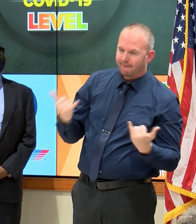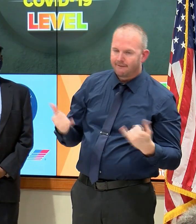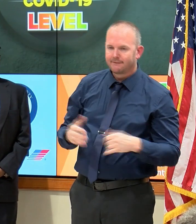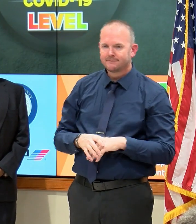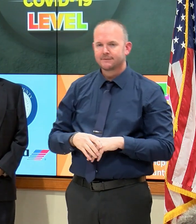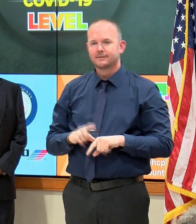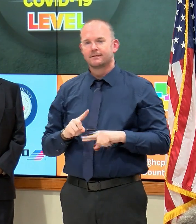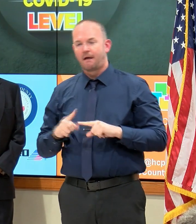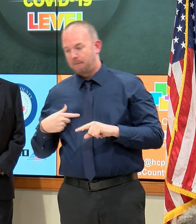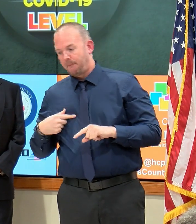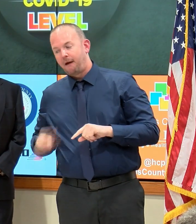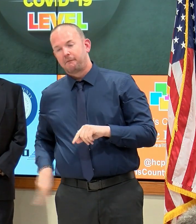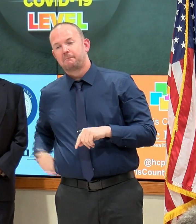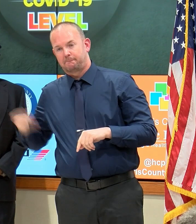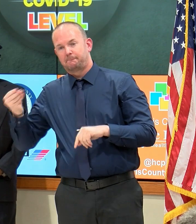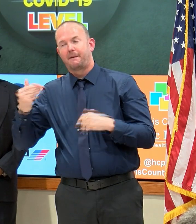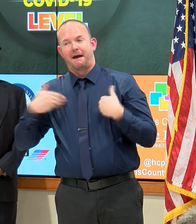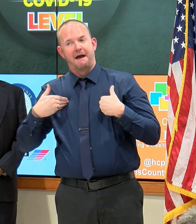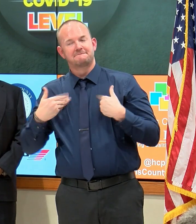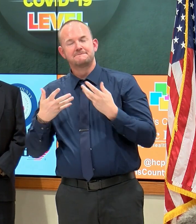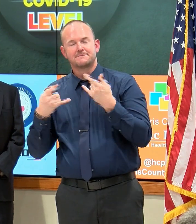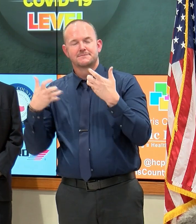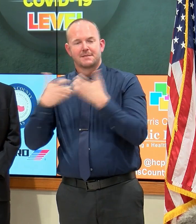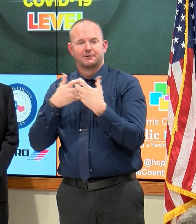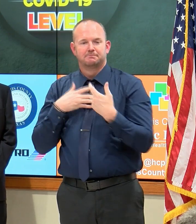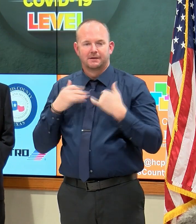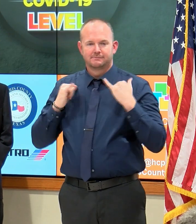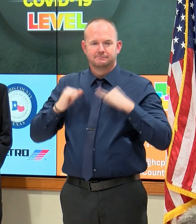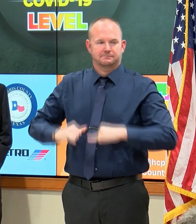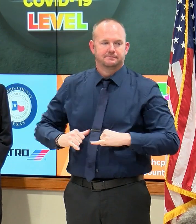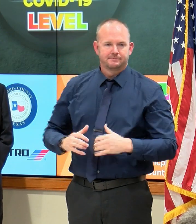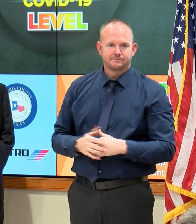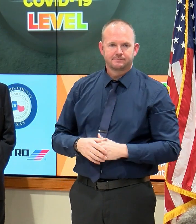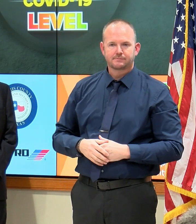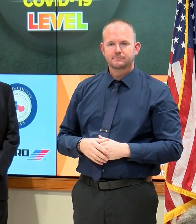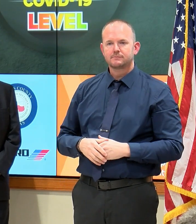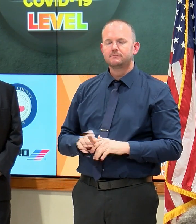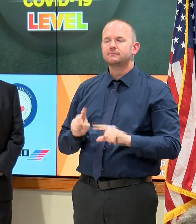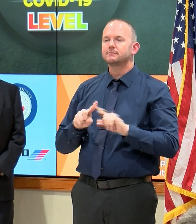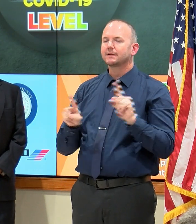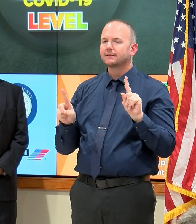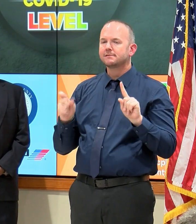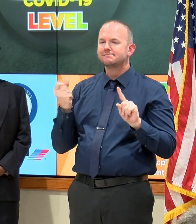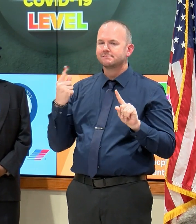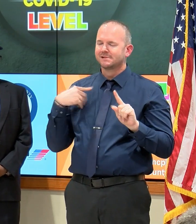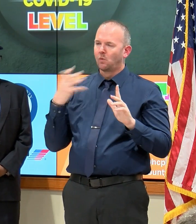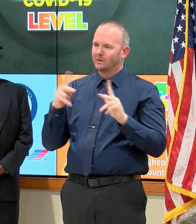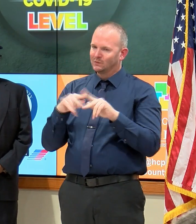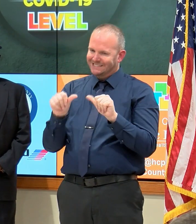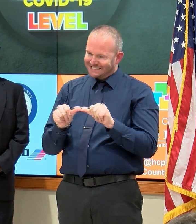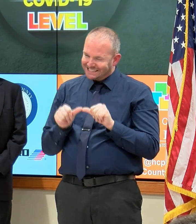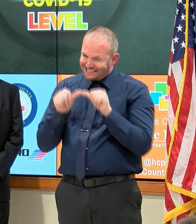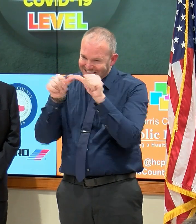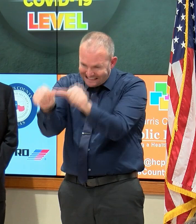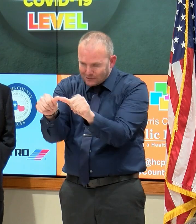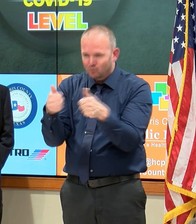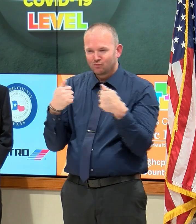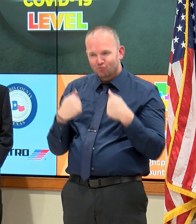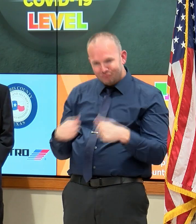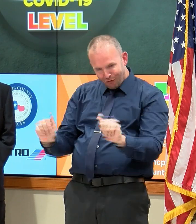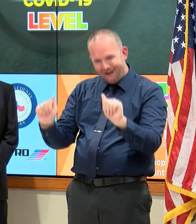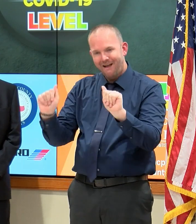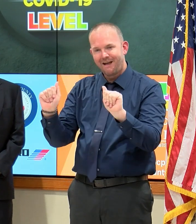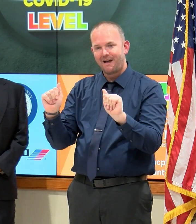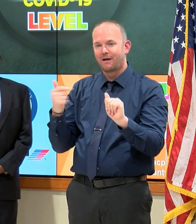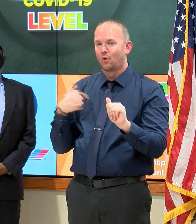Otherwise, we'll get to the position where the spread will